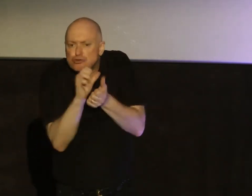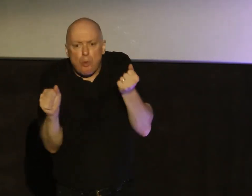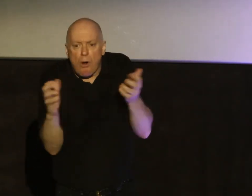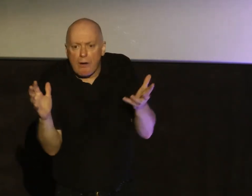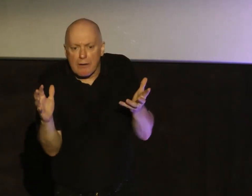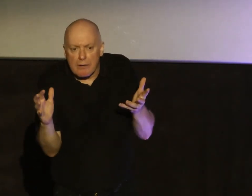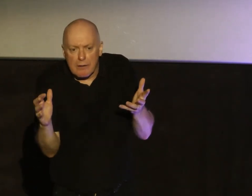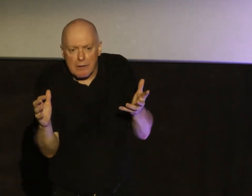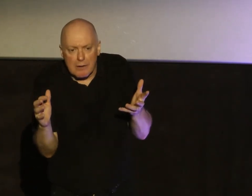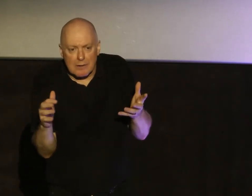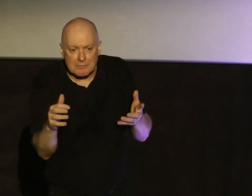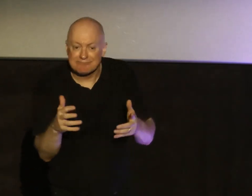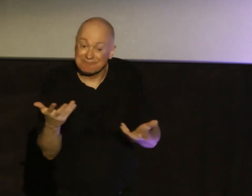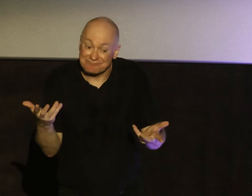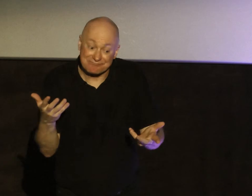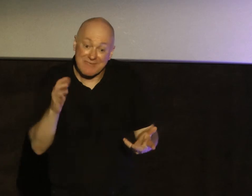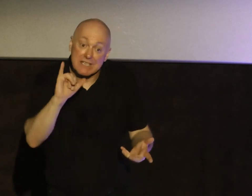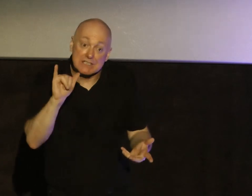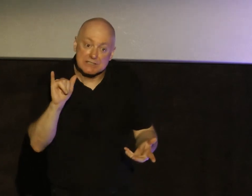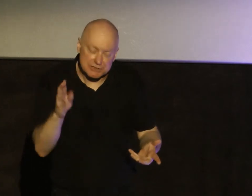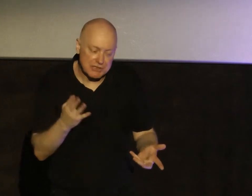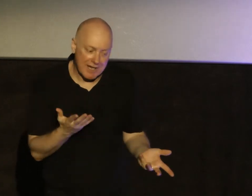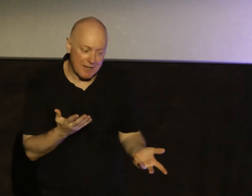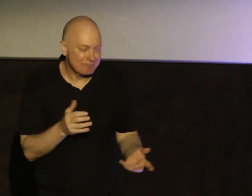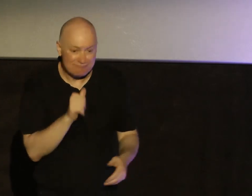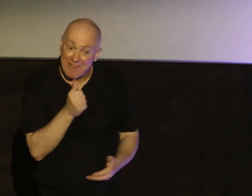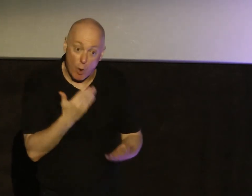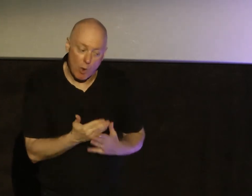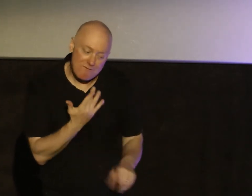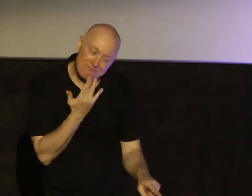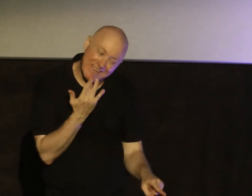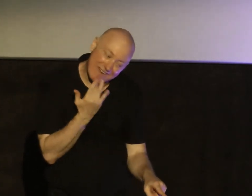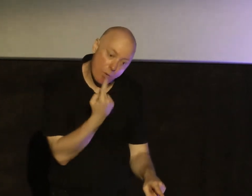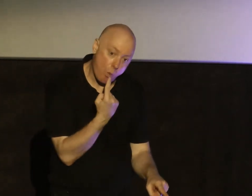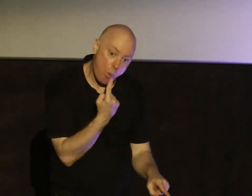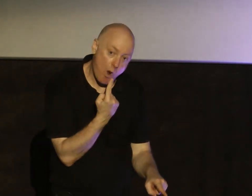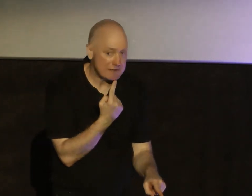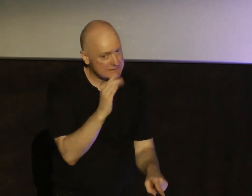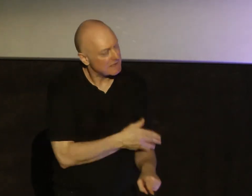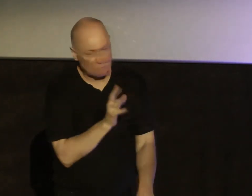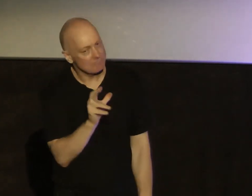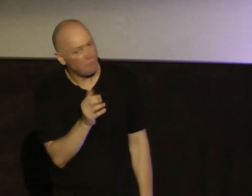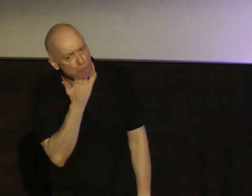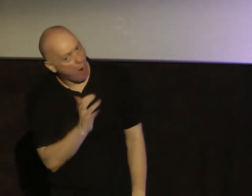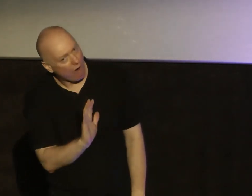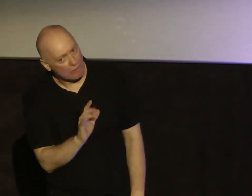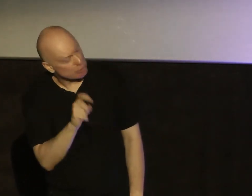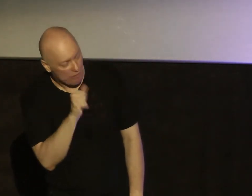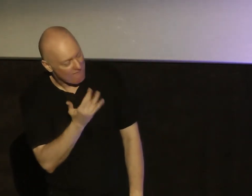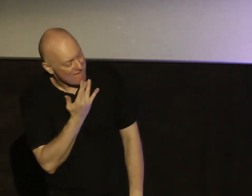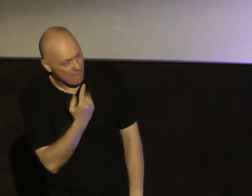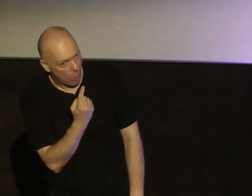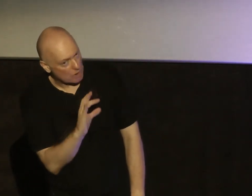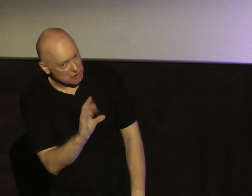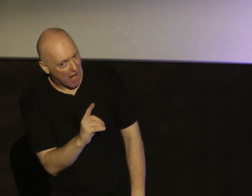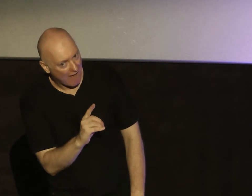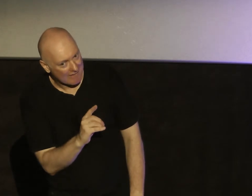add favoritism to the list of unhealthy things that complicate relationships. Remember then that Benjamin was Joseph's full